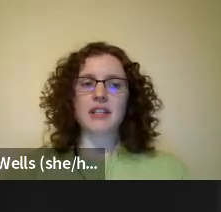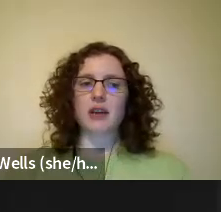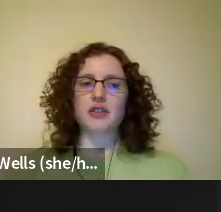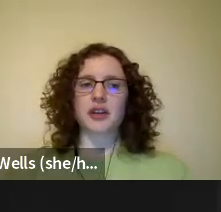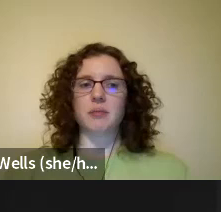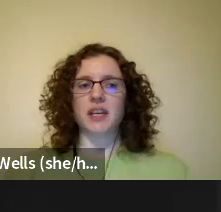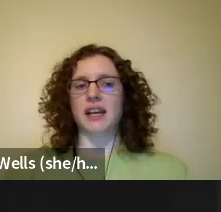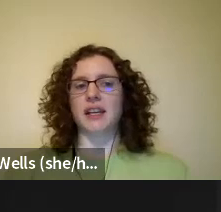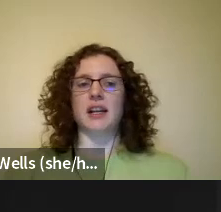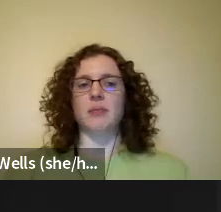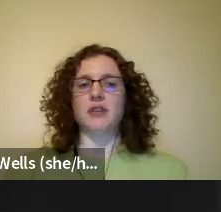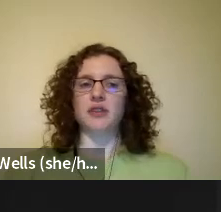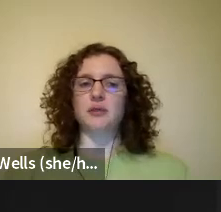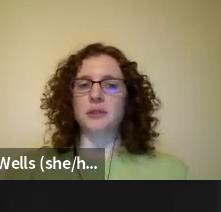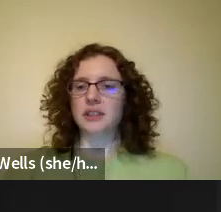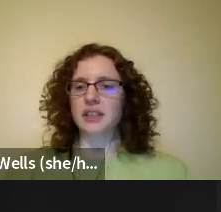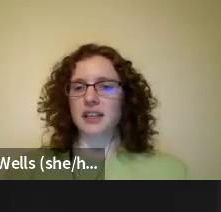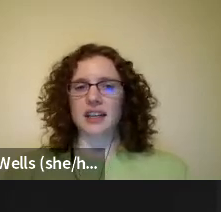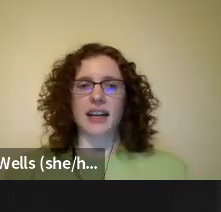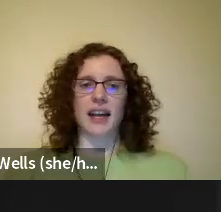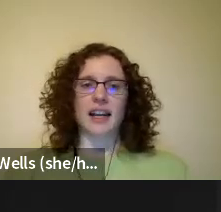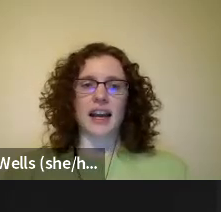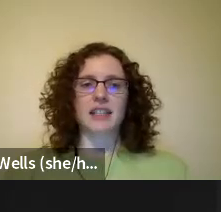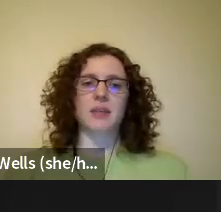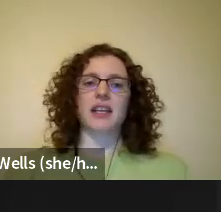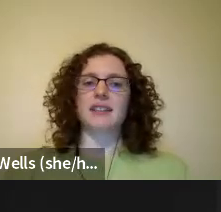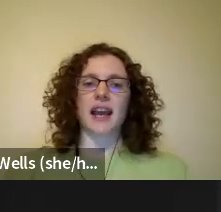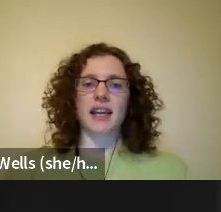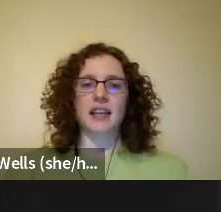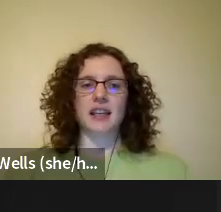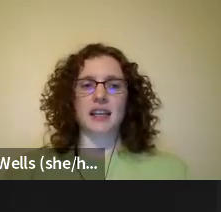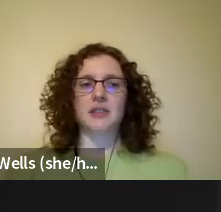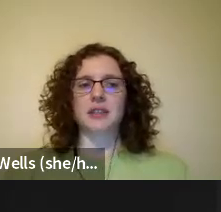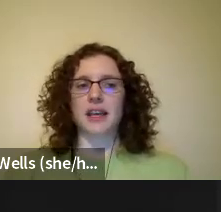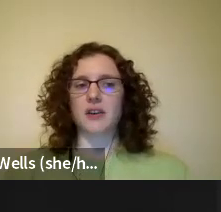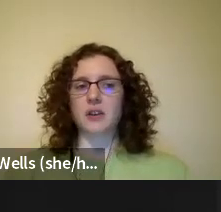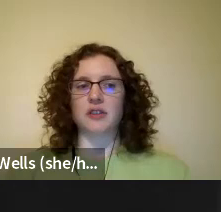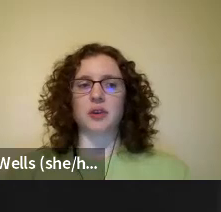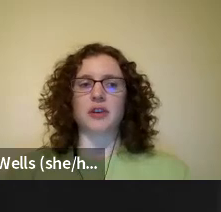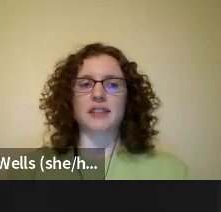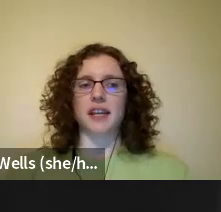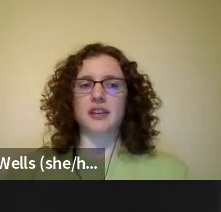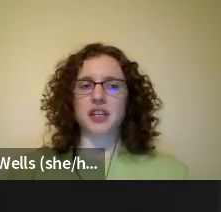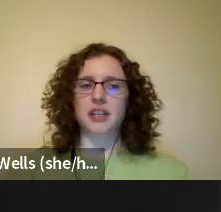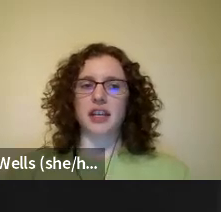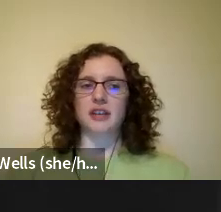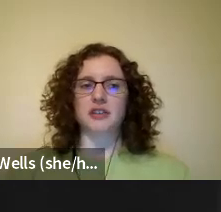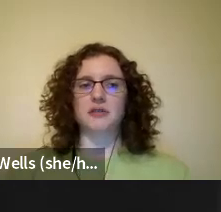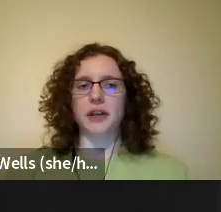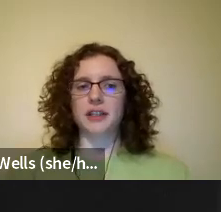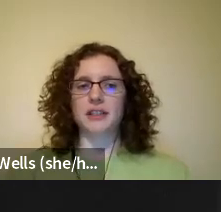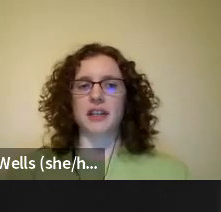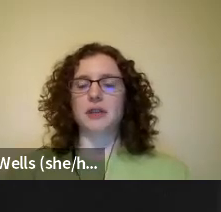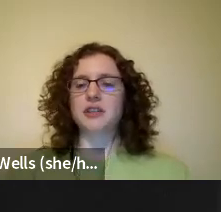My mental health journey began in elementary school. I had academic anxiety that led to a cycle of procrastination,